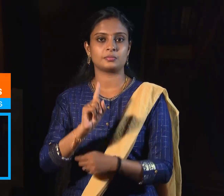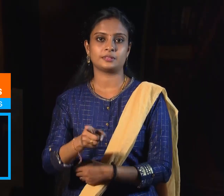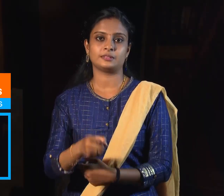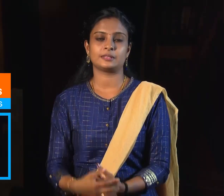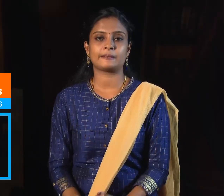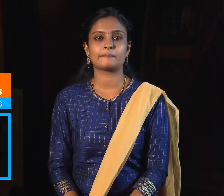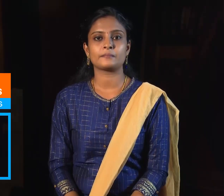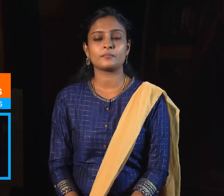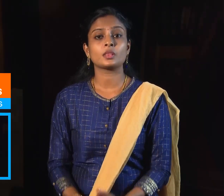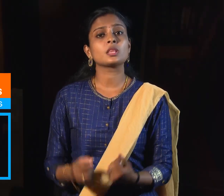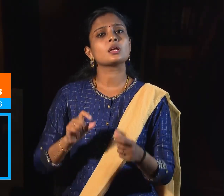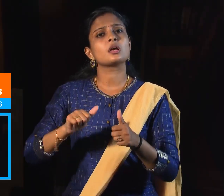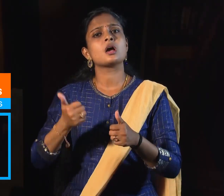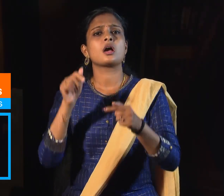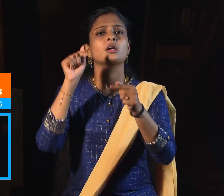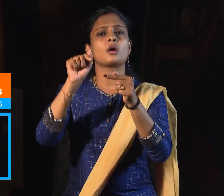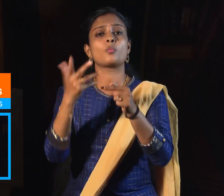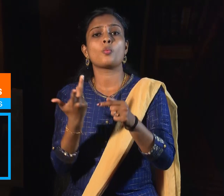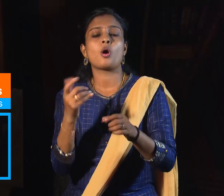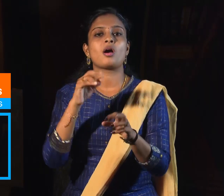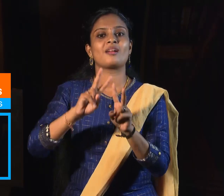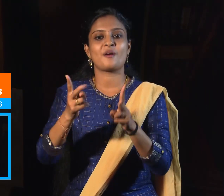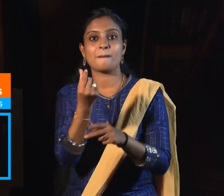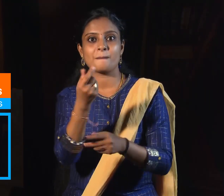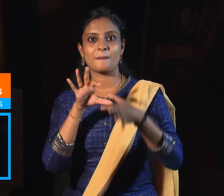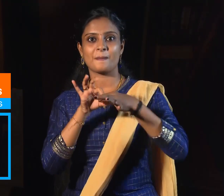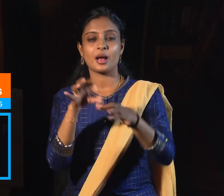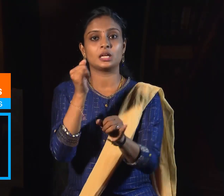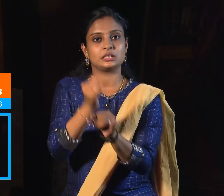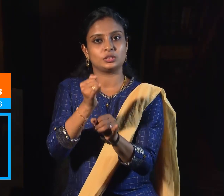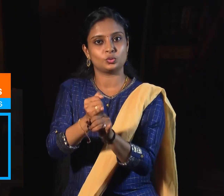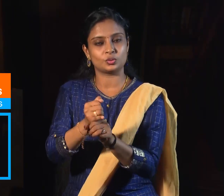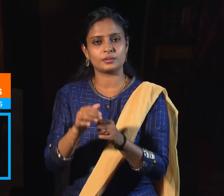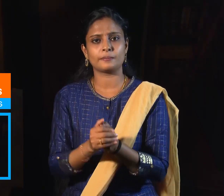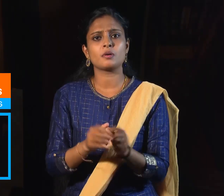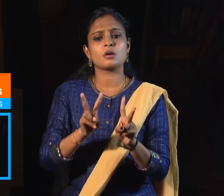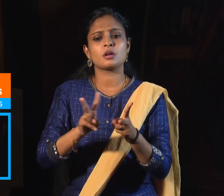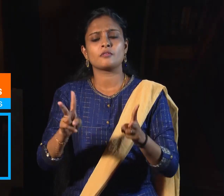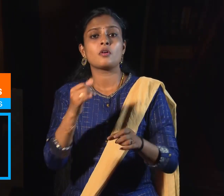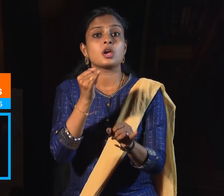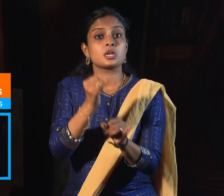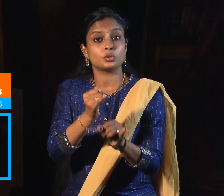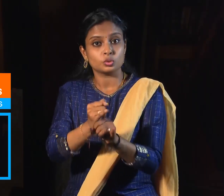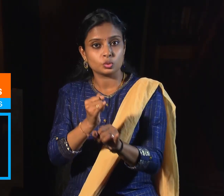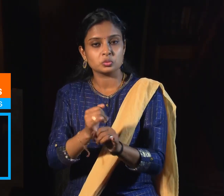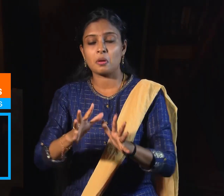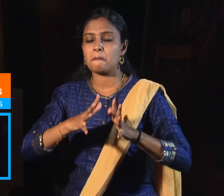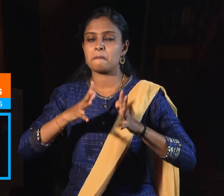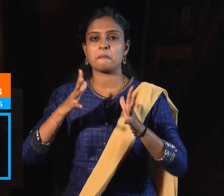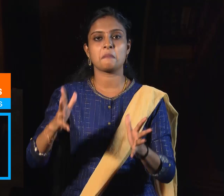Then, financial institutions. For any business, financial institutions play a critical